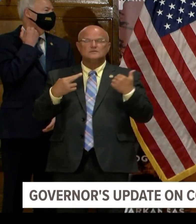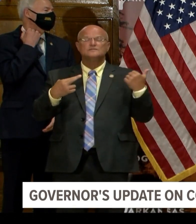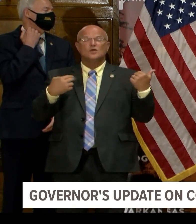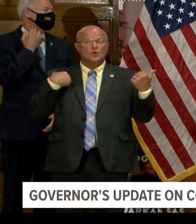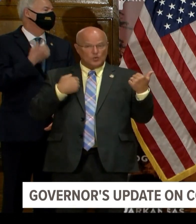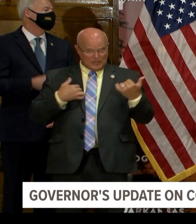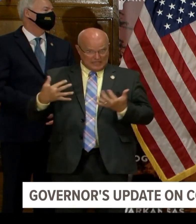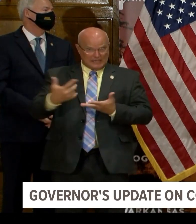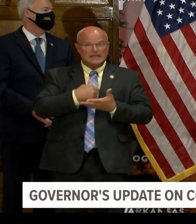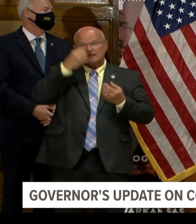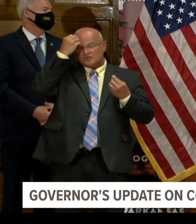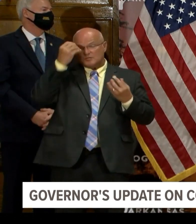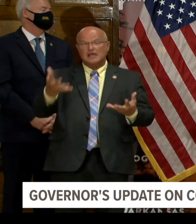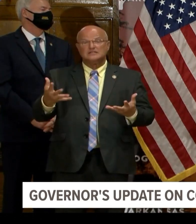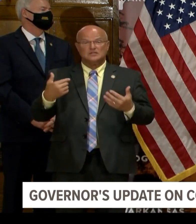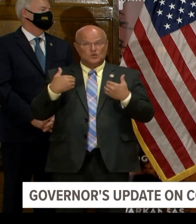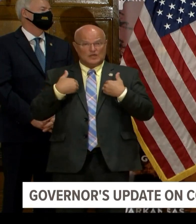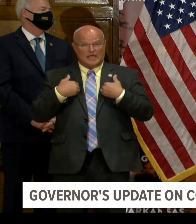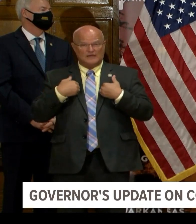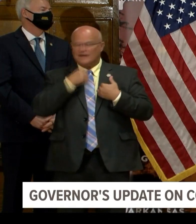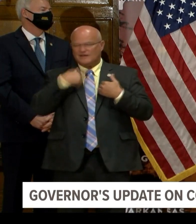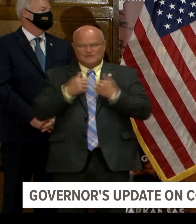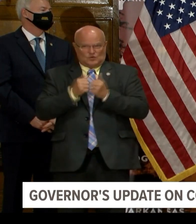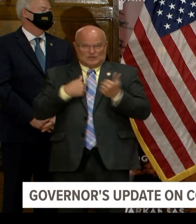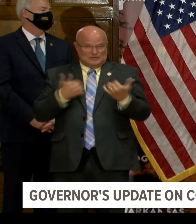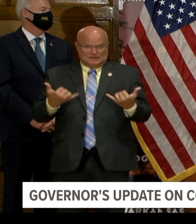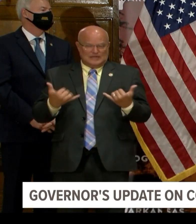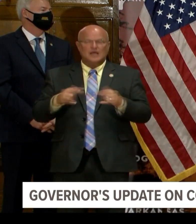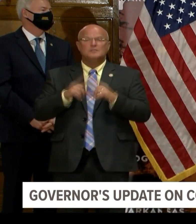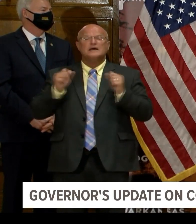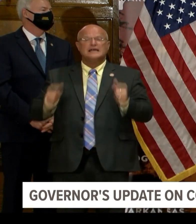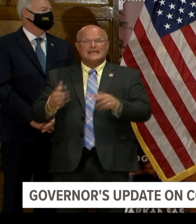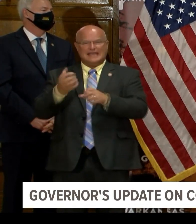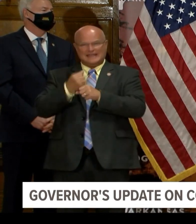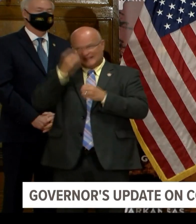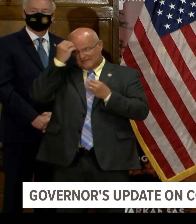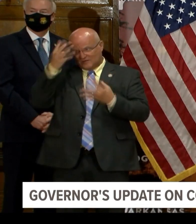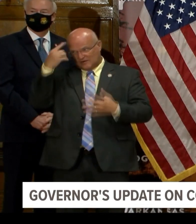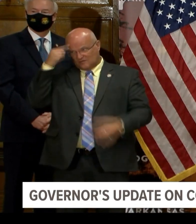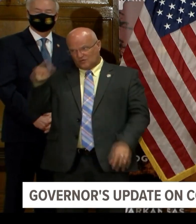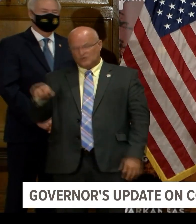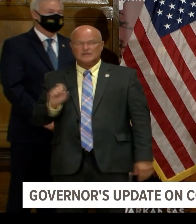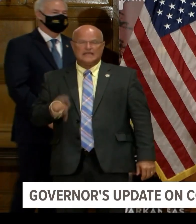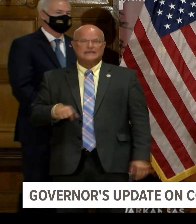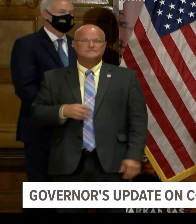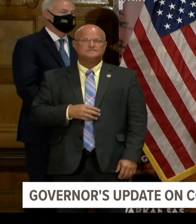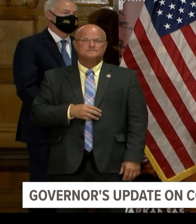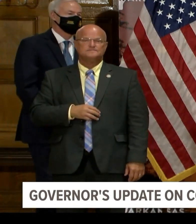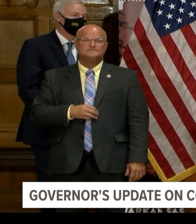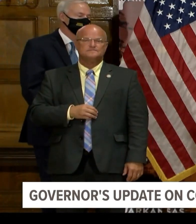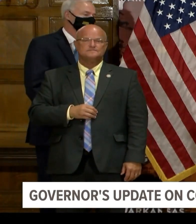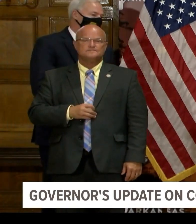that information. We have it. I do not have it with me, unfortunately, but I can get that information for you, yes.